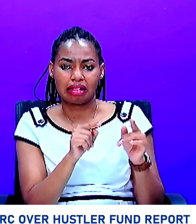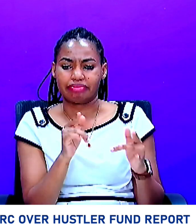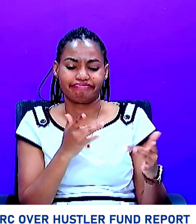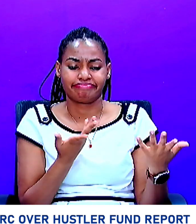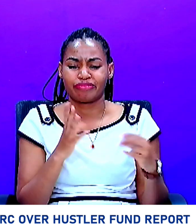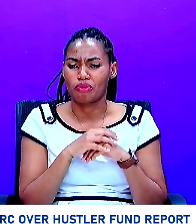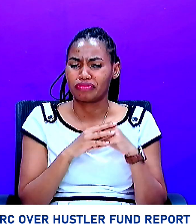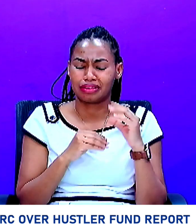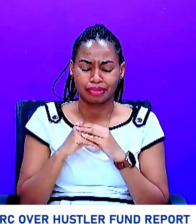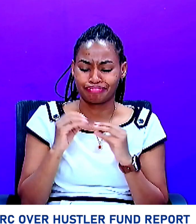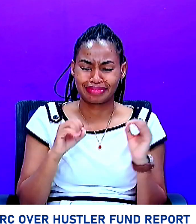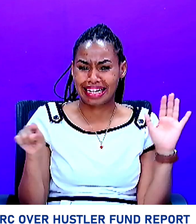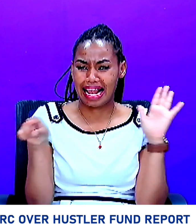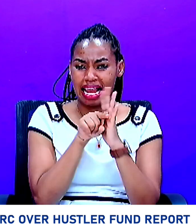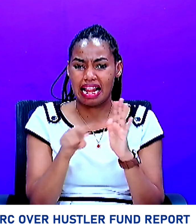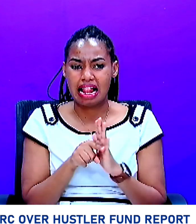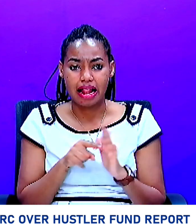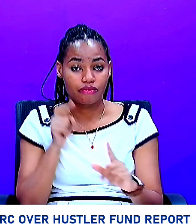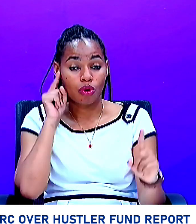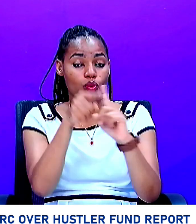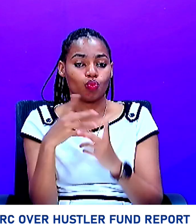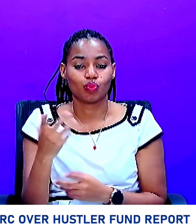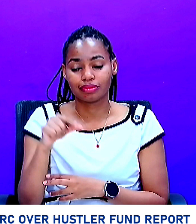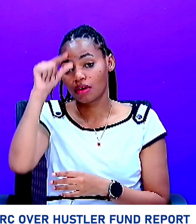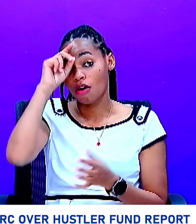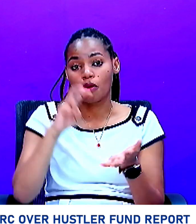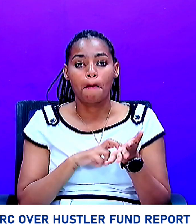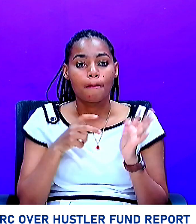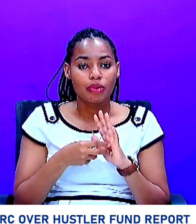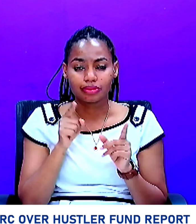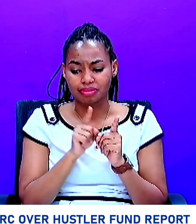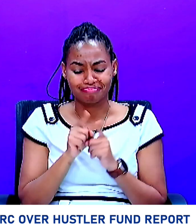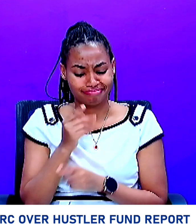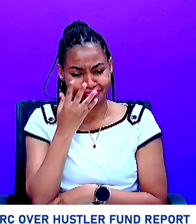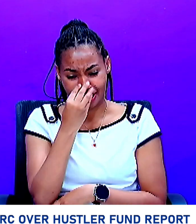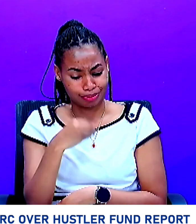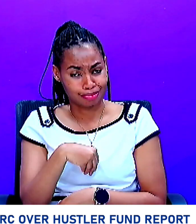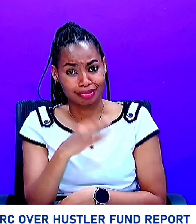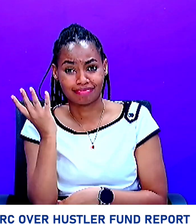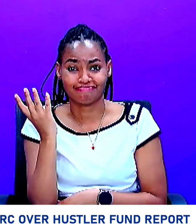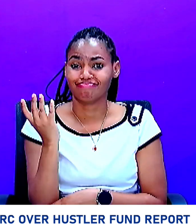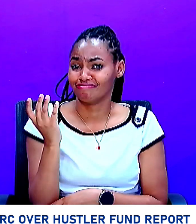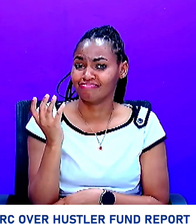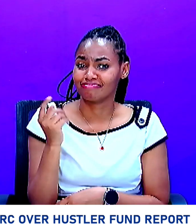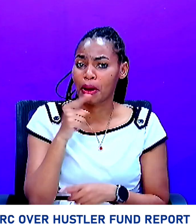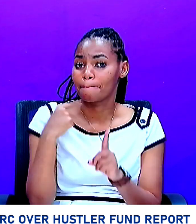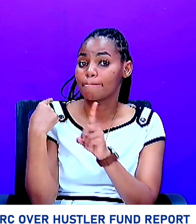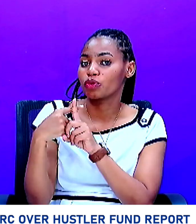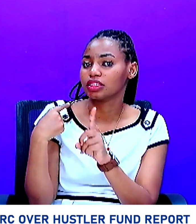in 2022. He castigated his critics, accusing them of expressing negativity